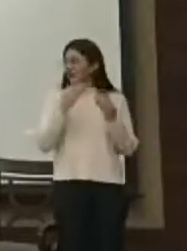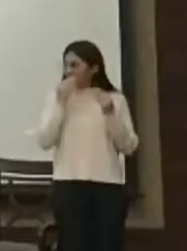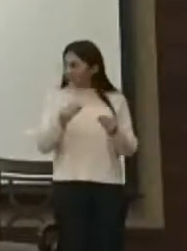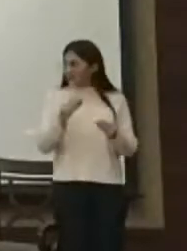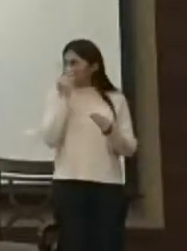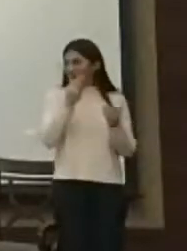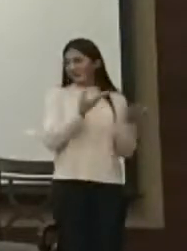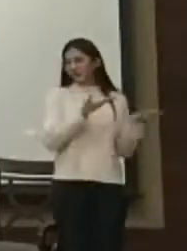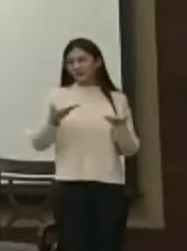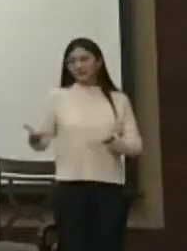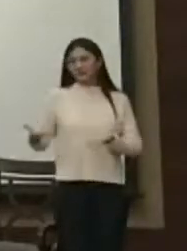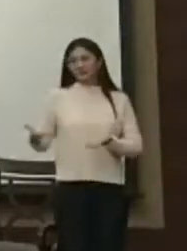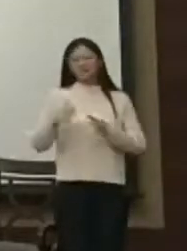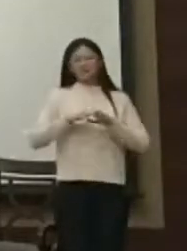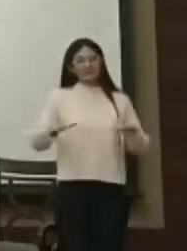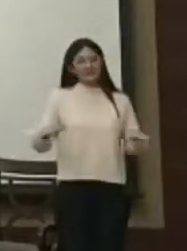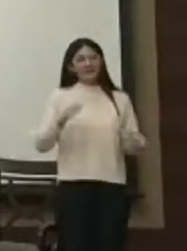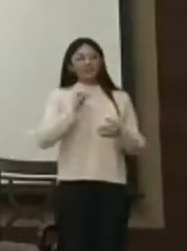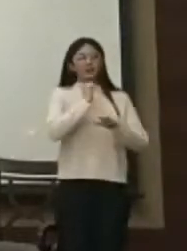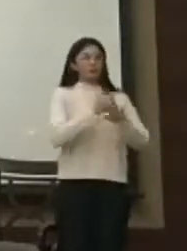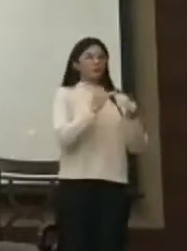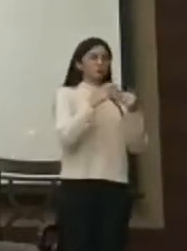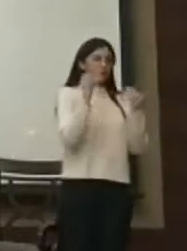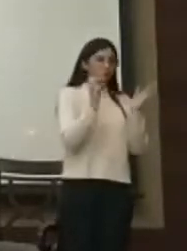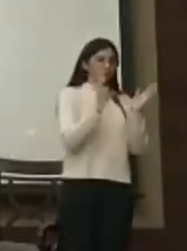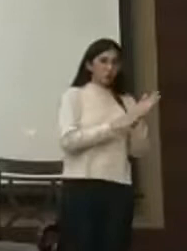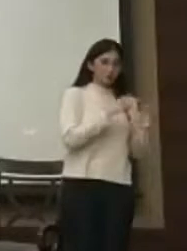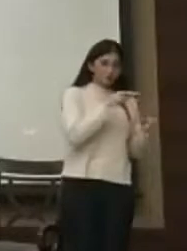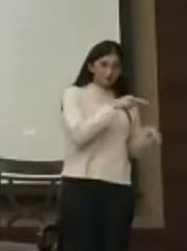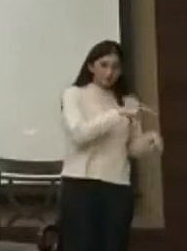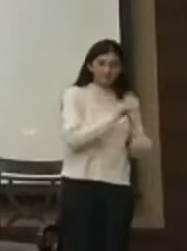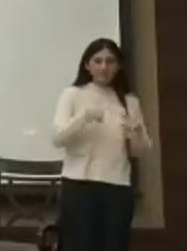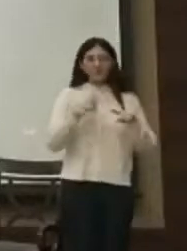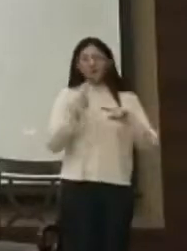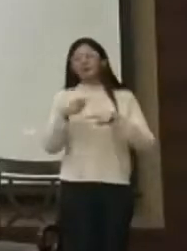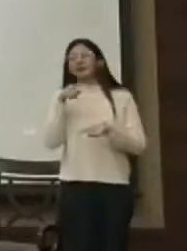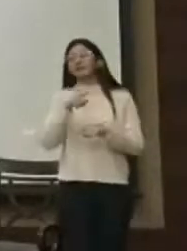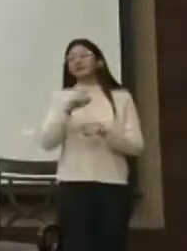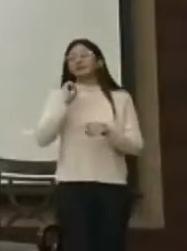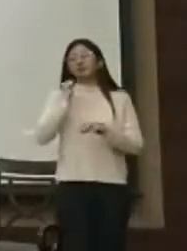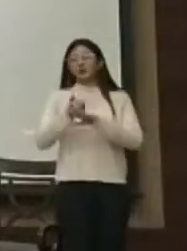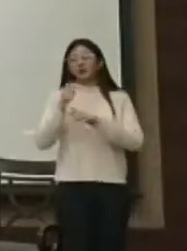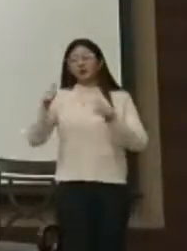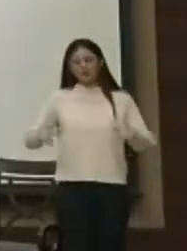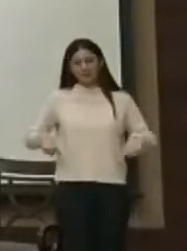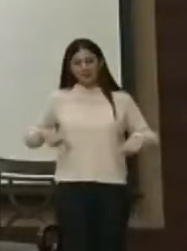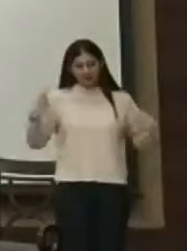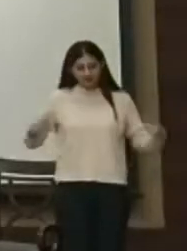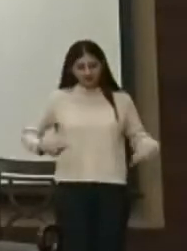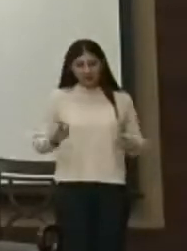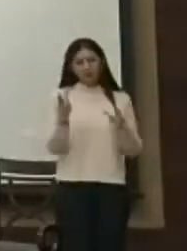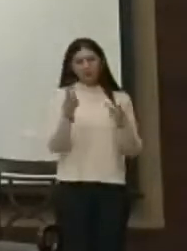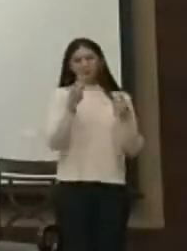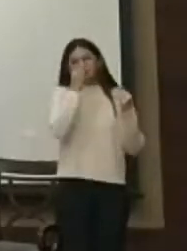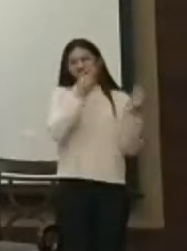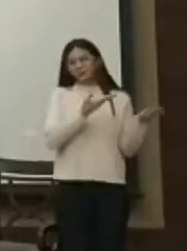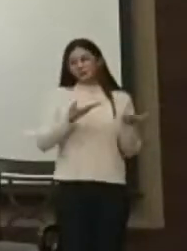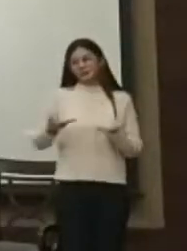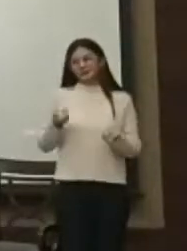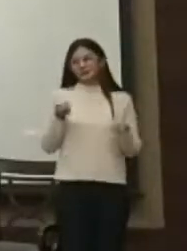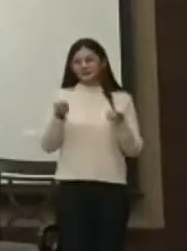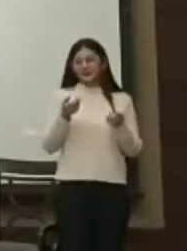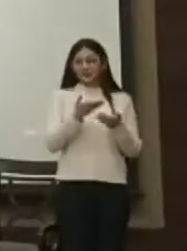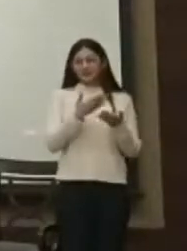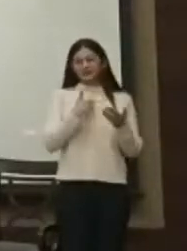the chairman, NCPDP, Mr. Som Mittal, and executive director, NCPDP, Mr. Arman Ali, will also join us in felicitating our chief